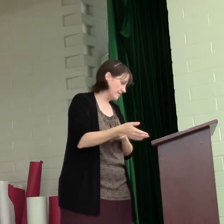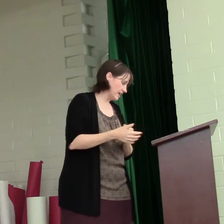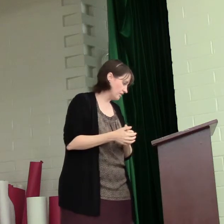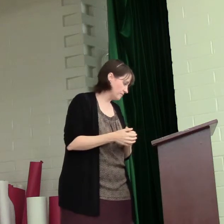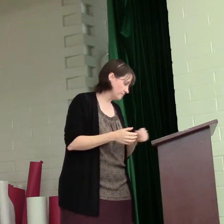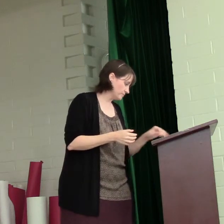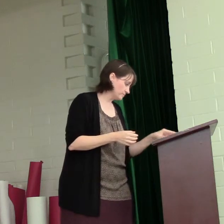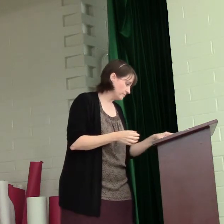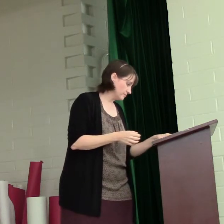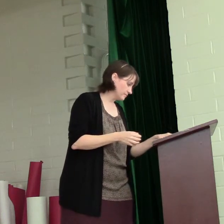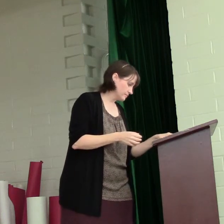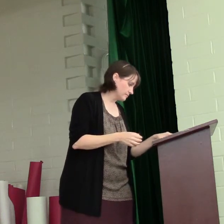there.